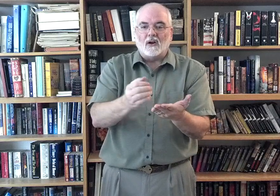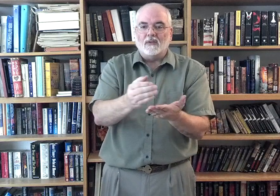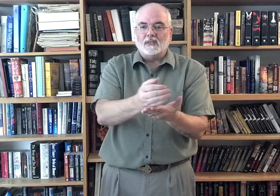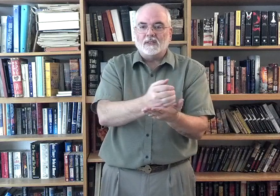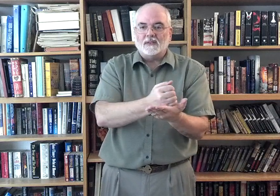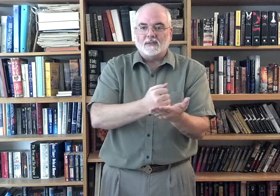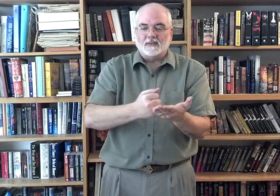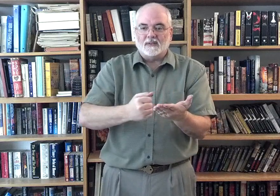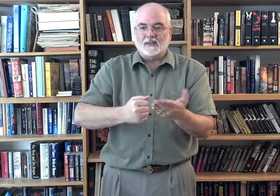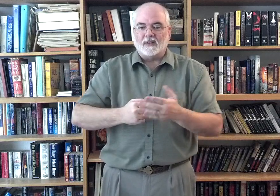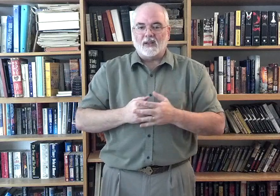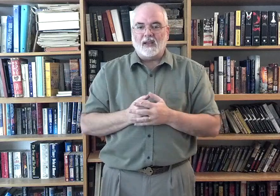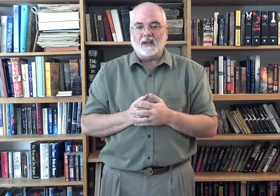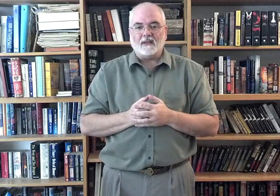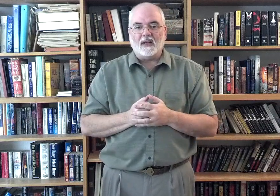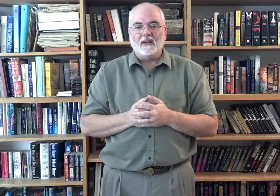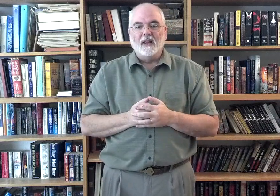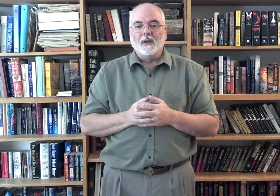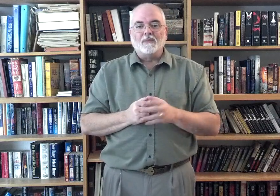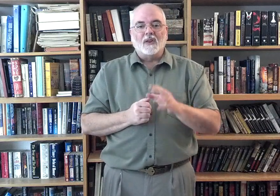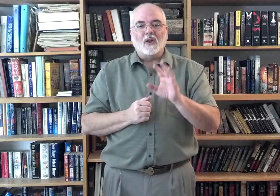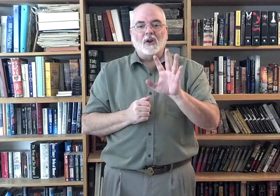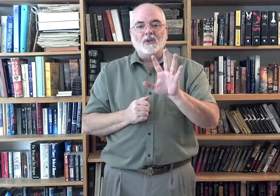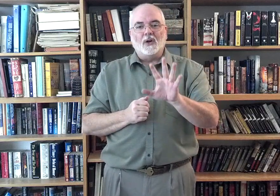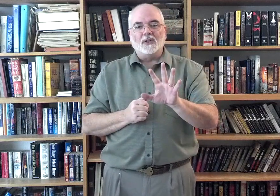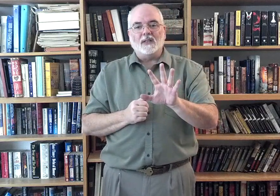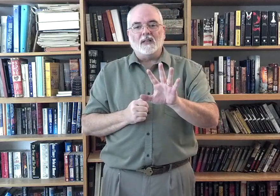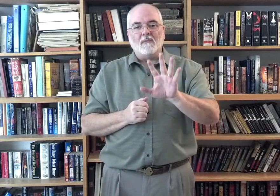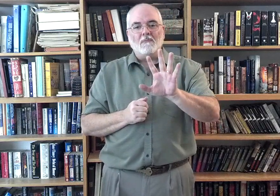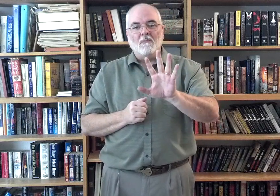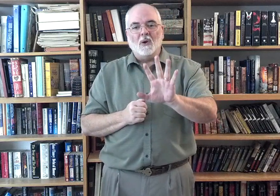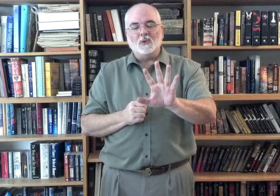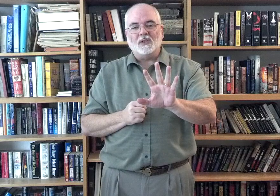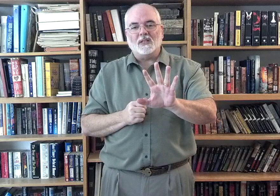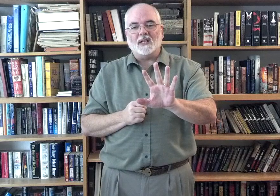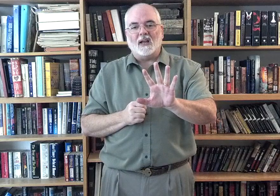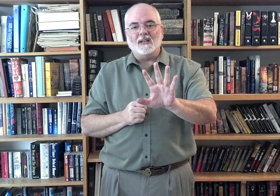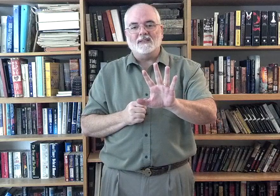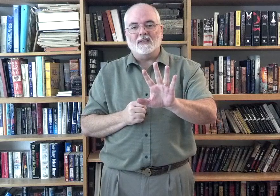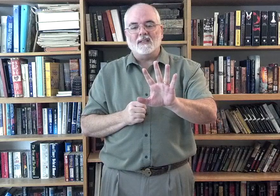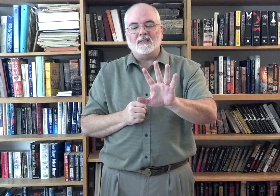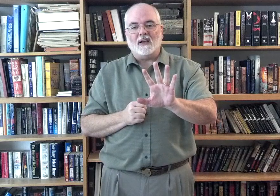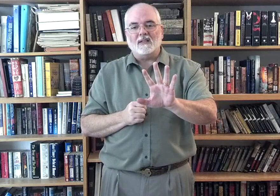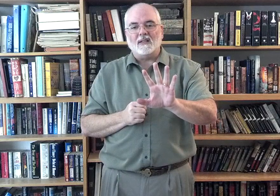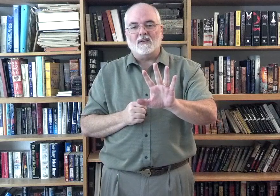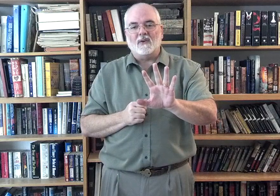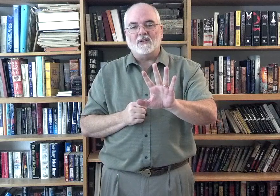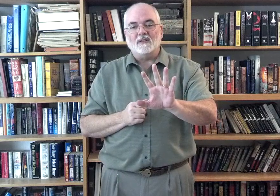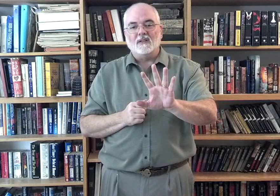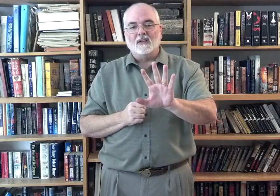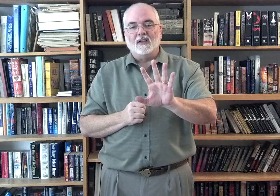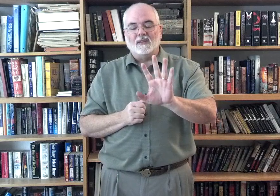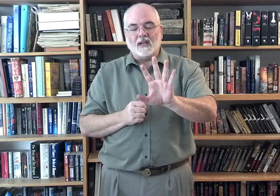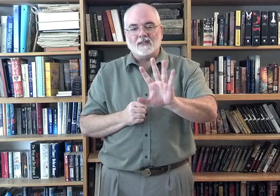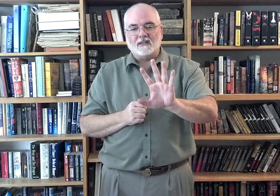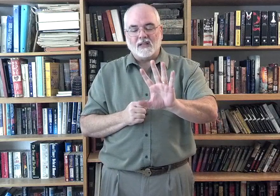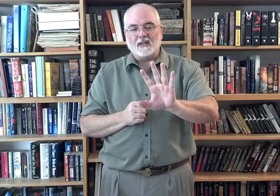Harvest. Okay, got that? Are you noticing that most of the signs in this second set of verses, second